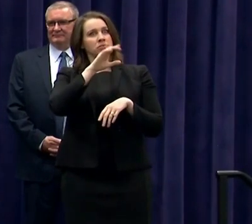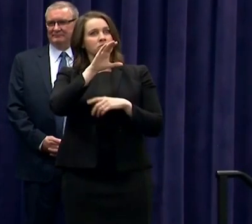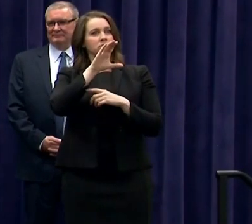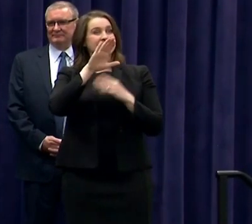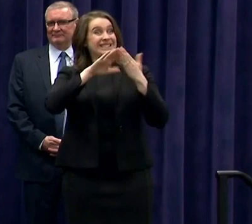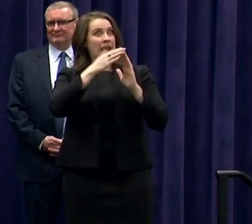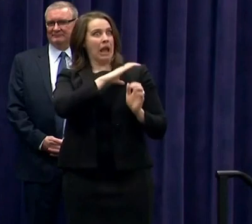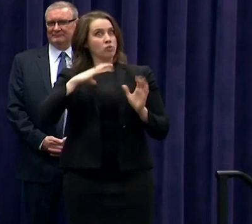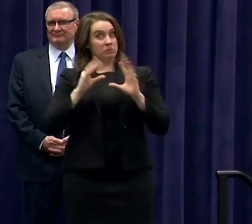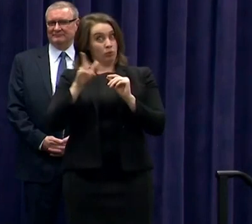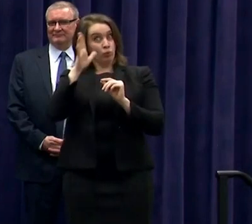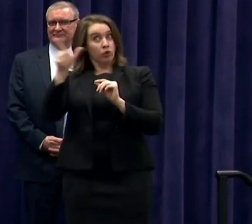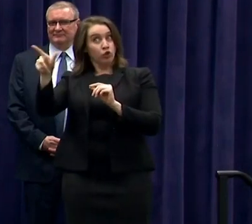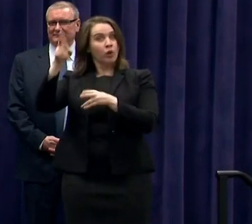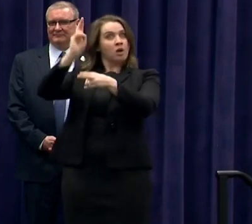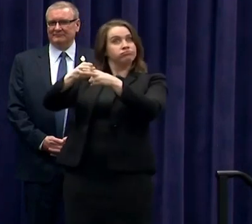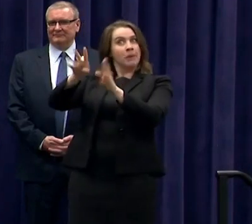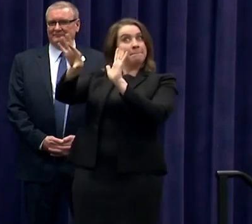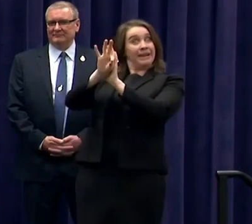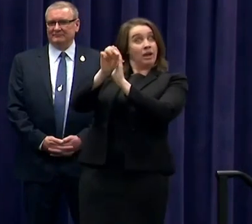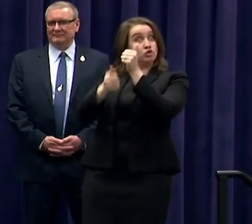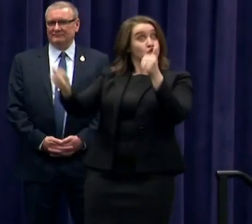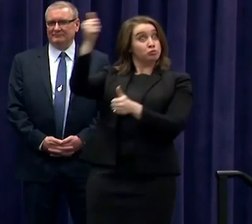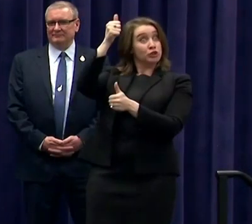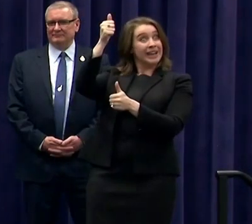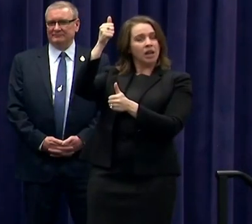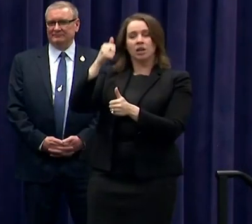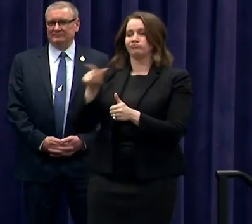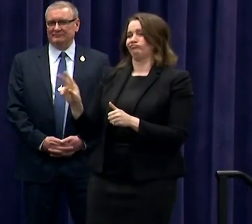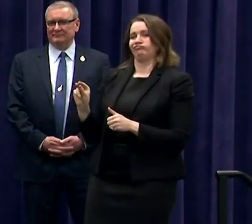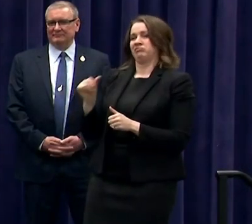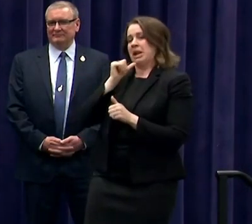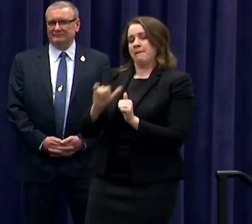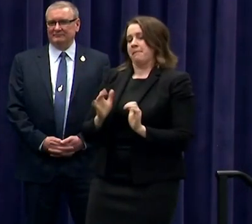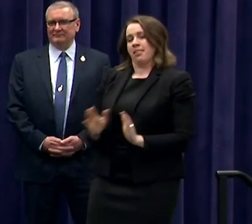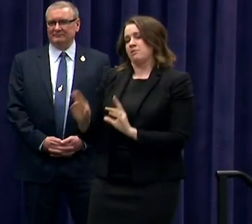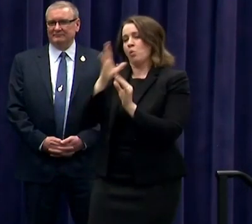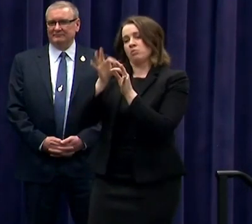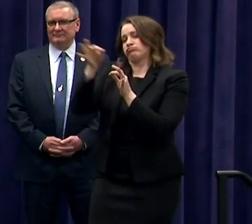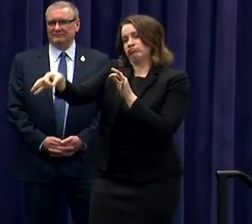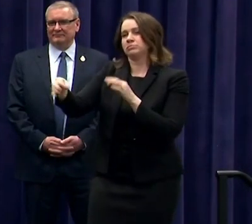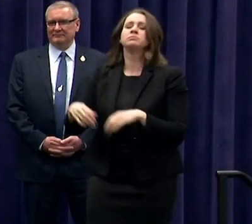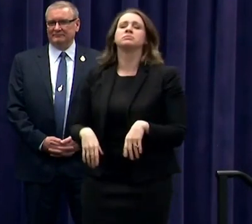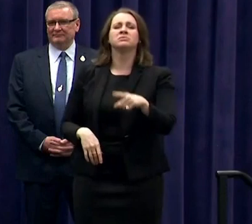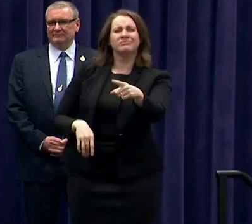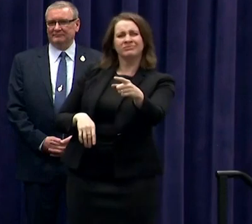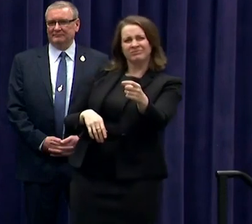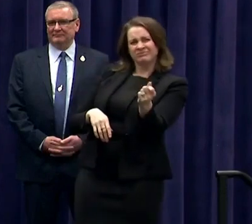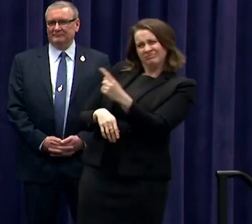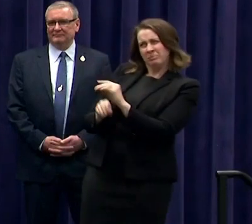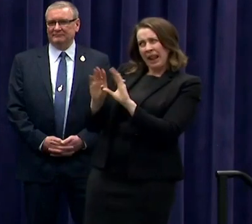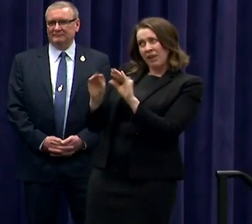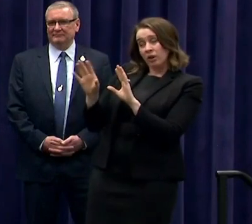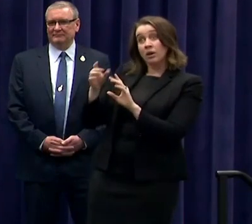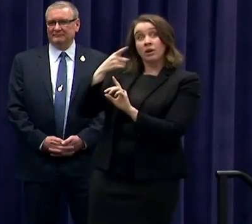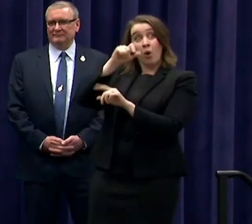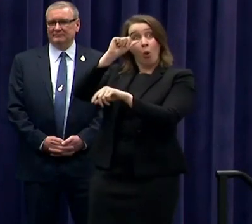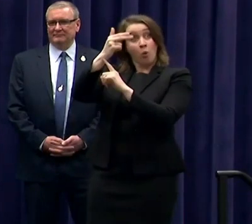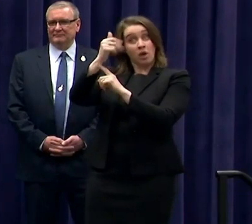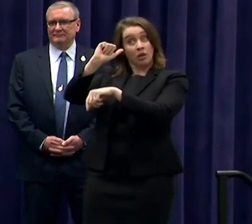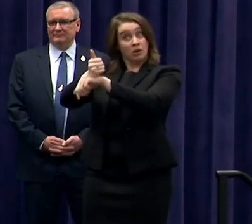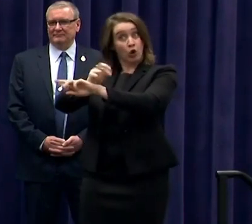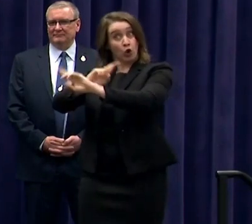And the last two questions go to Kate. All right. Just to clarify once more, just to make sure we have it correct, these hotels will be for first responders who